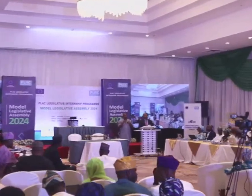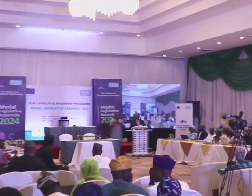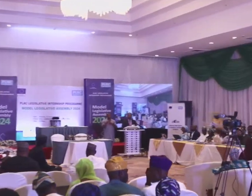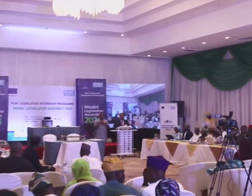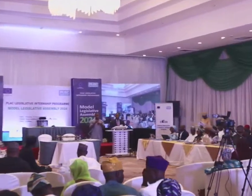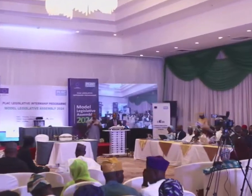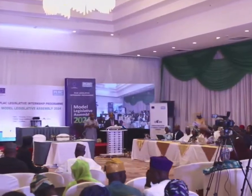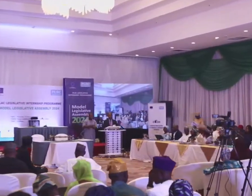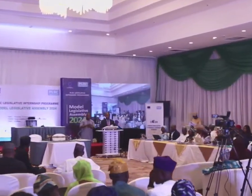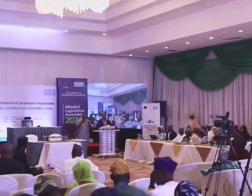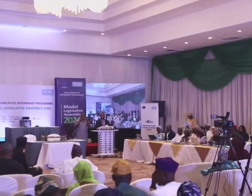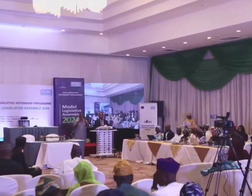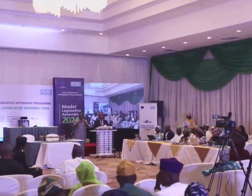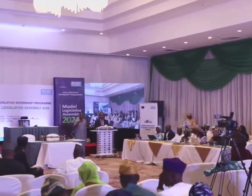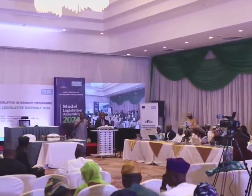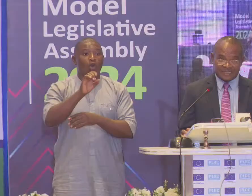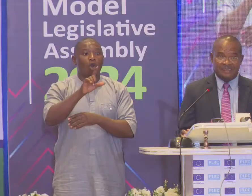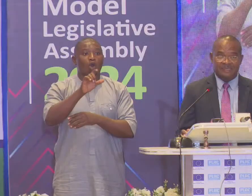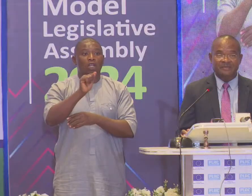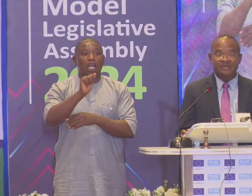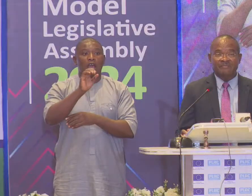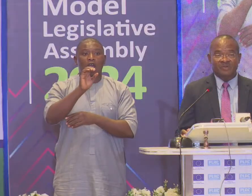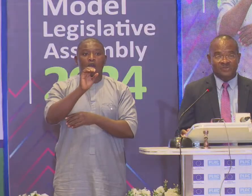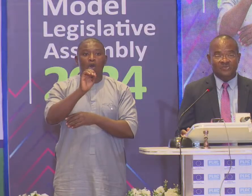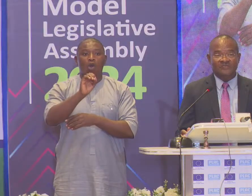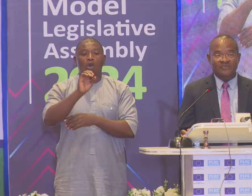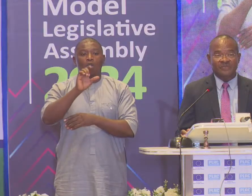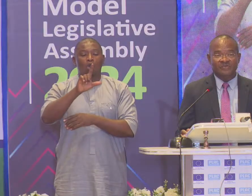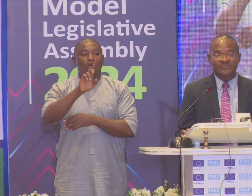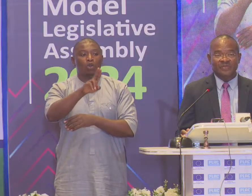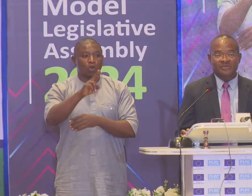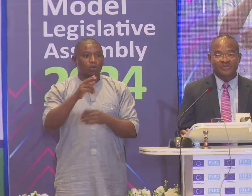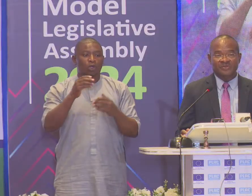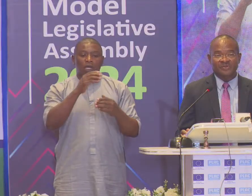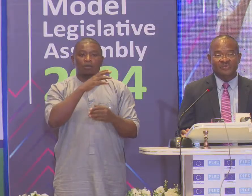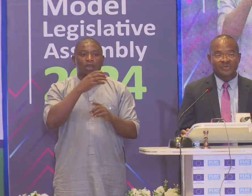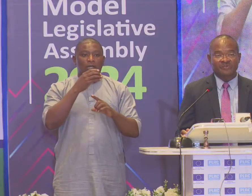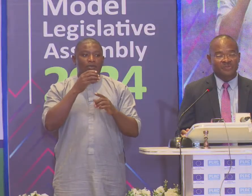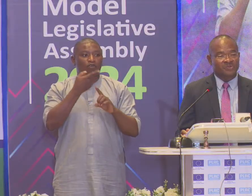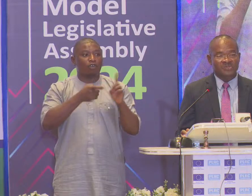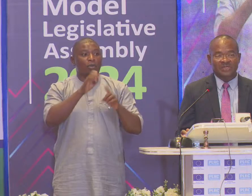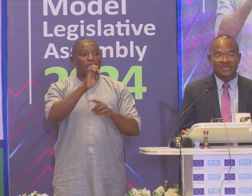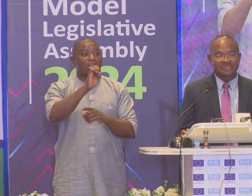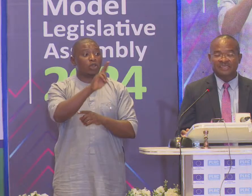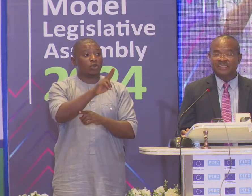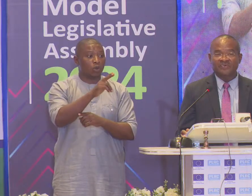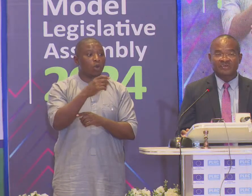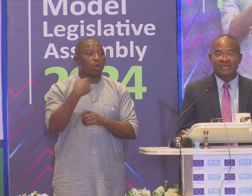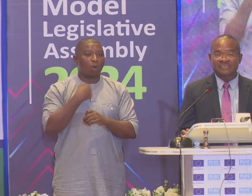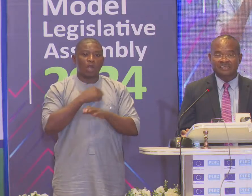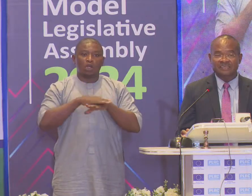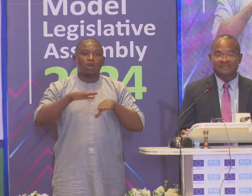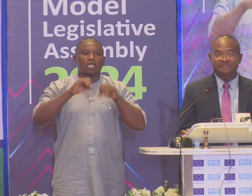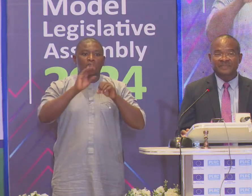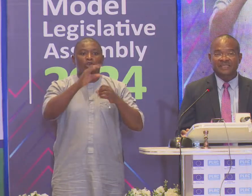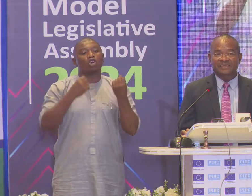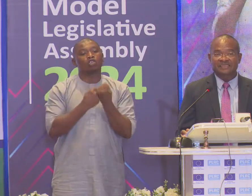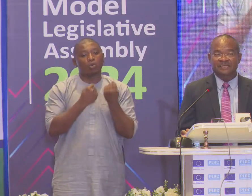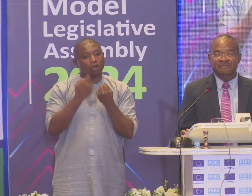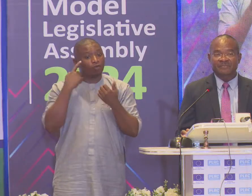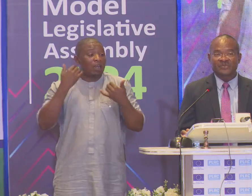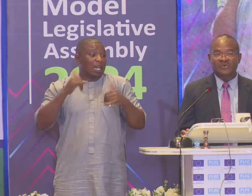the support that we get from you personally, but also from the European Union. We don't take it for granted